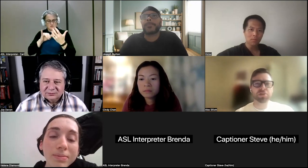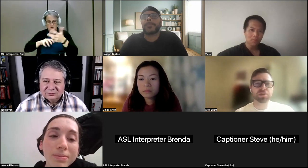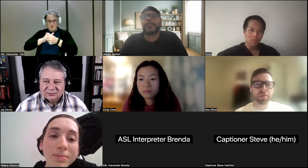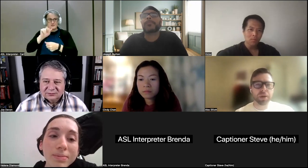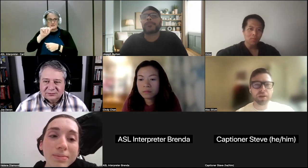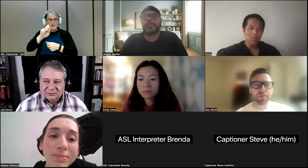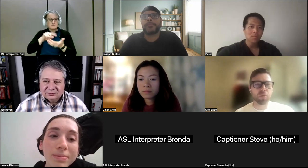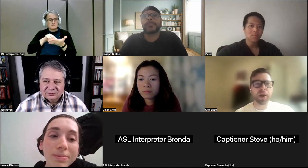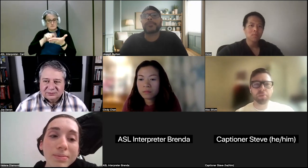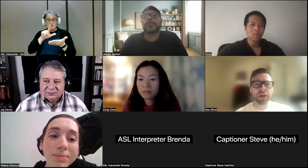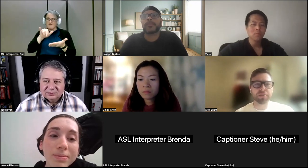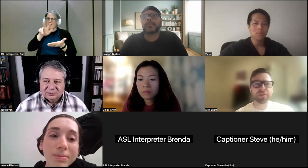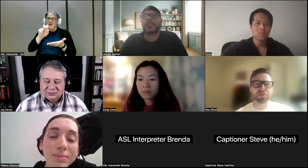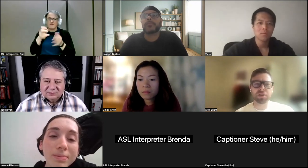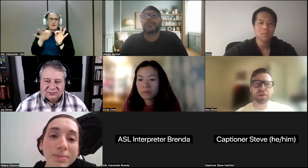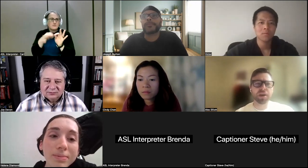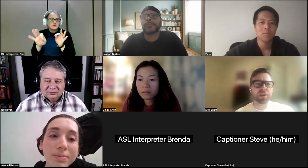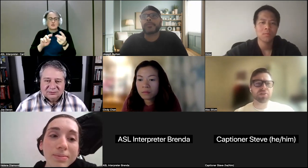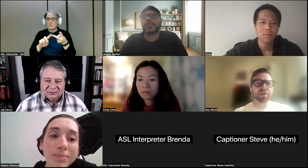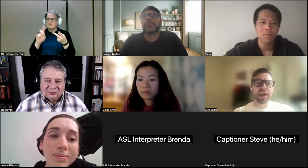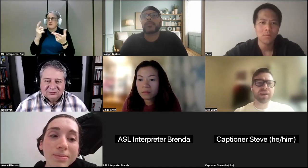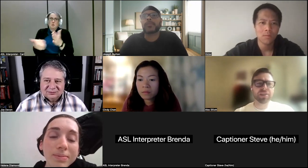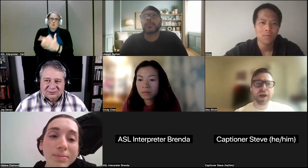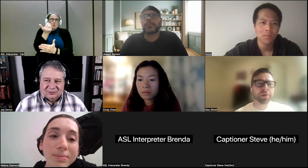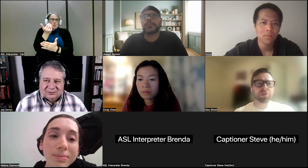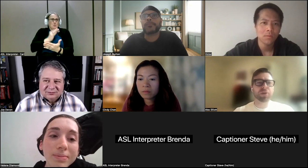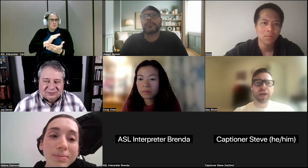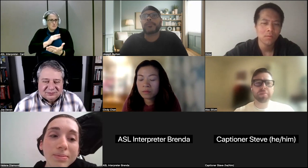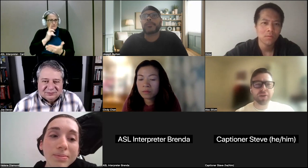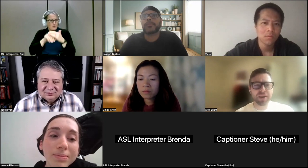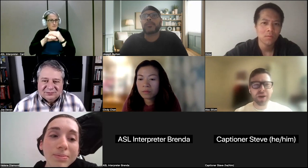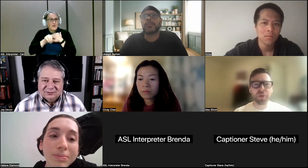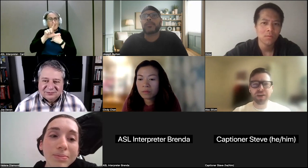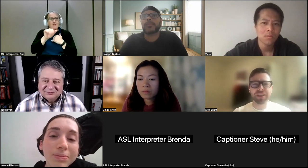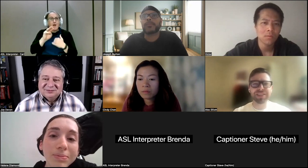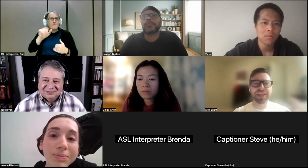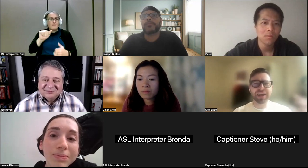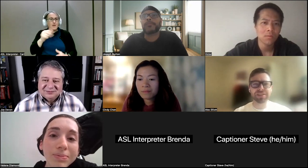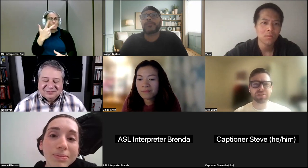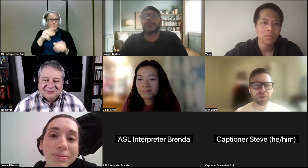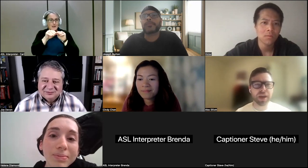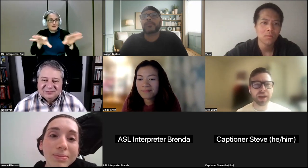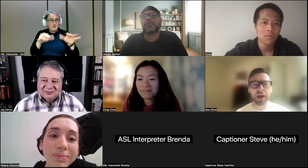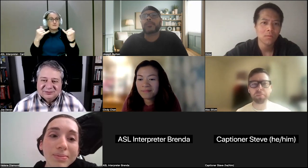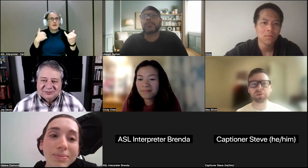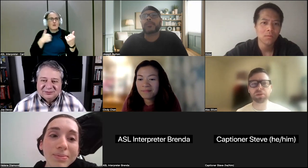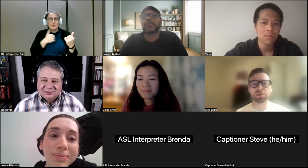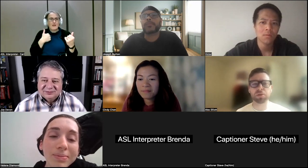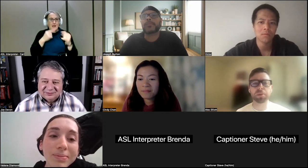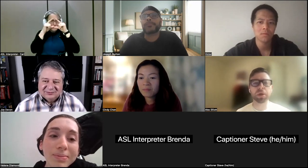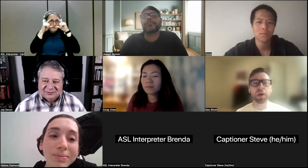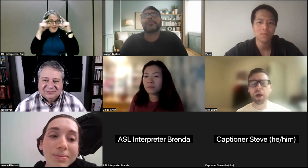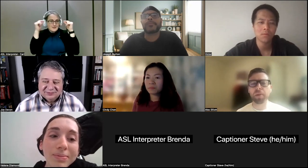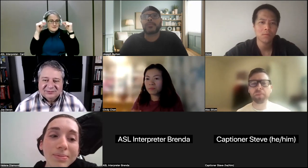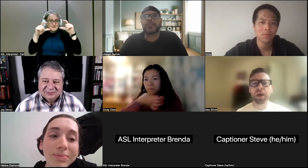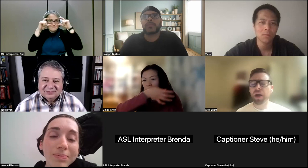come out or just some kind of groundbreaking feature. The other day, Llama 3 came out, and now we have these glasses with AI built